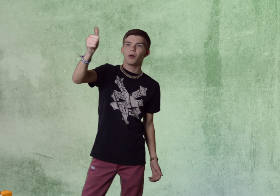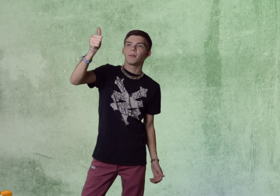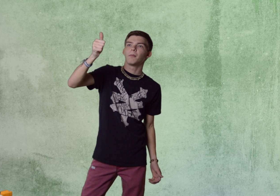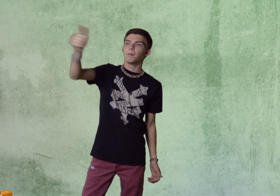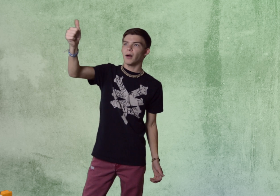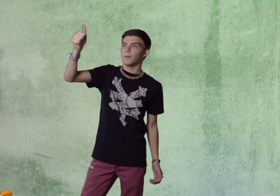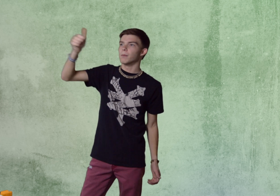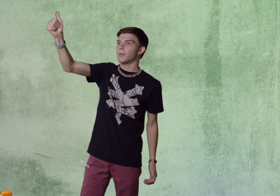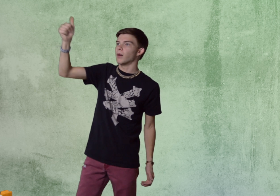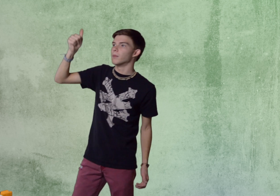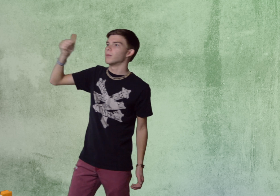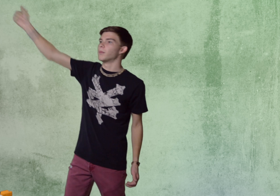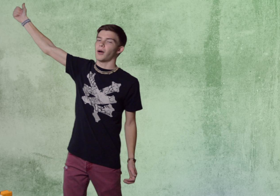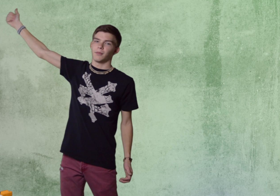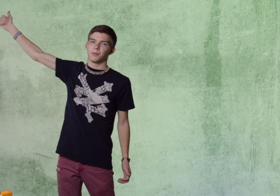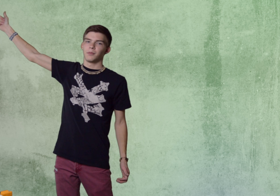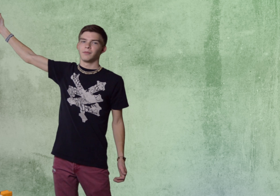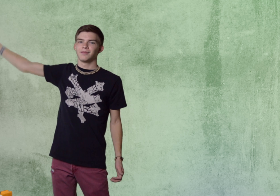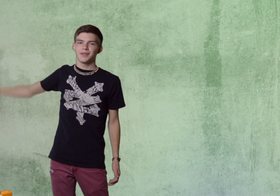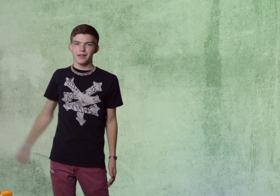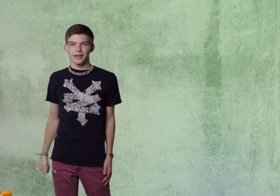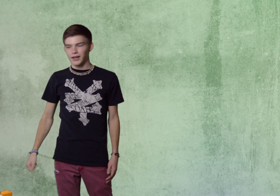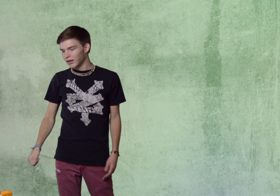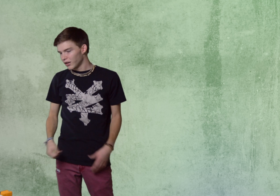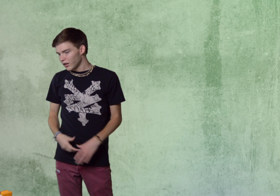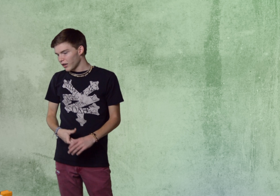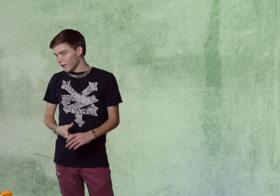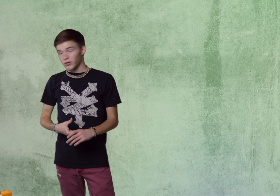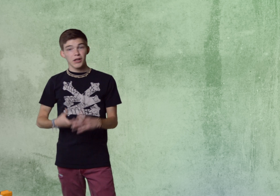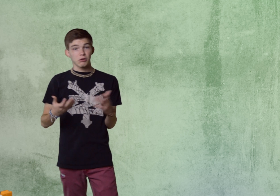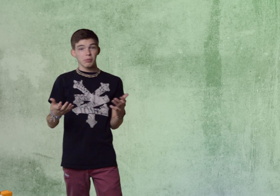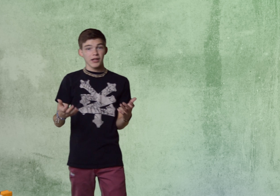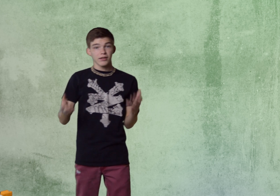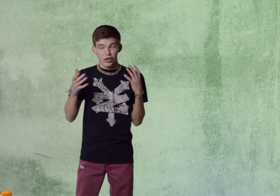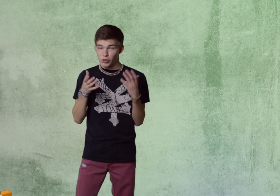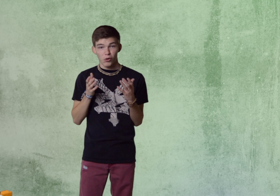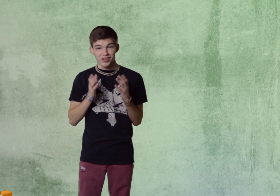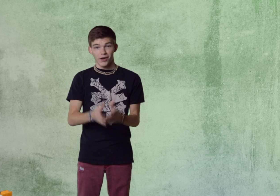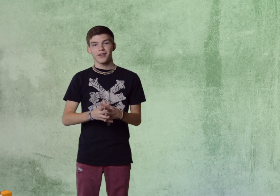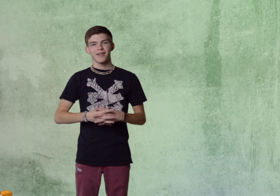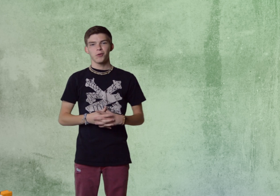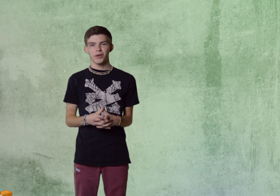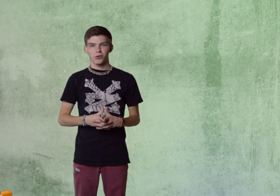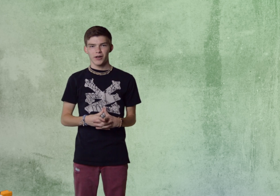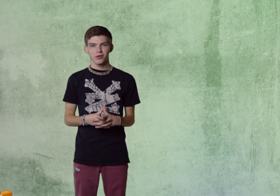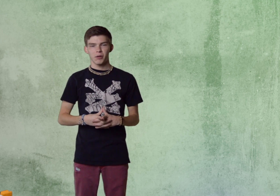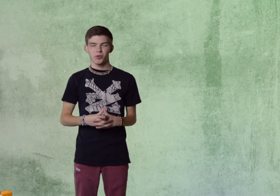bum, bum, bum, bum. And then after that you repeat, and you are done with Greater by